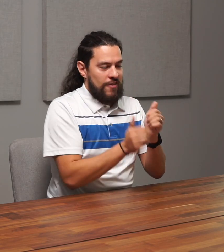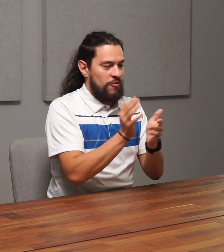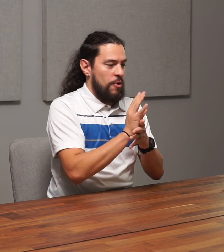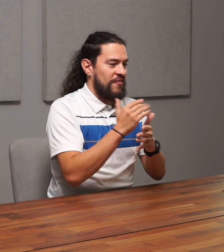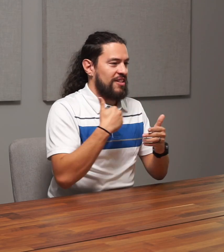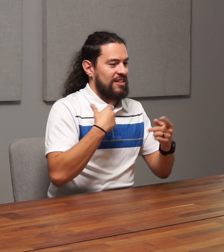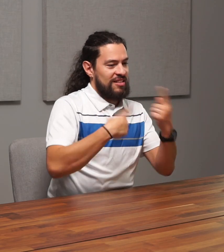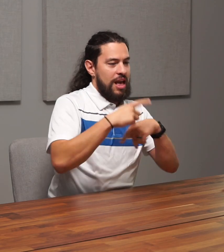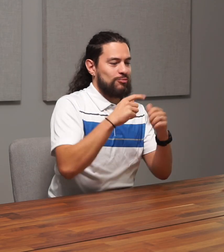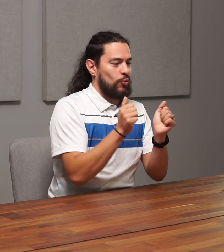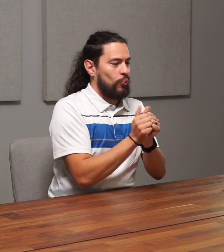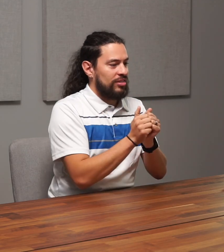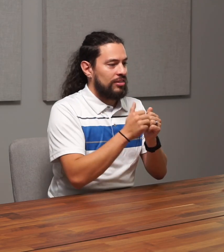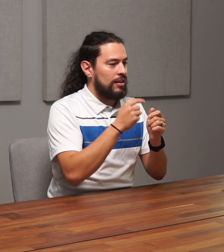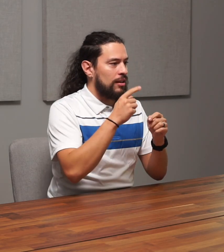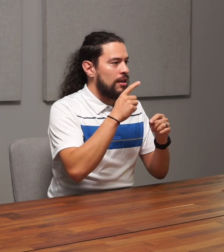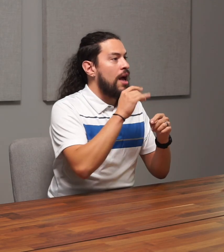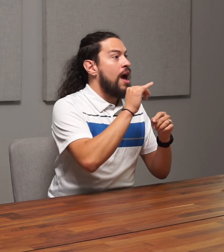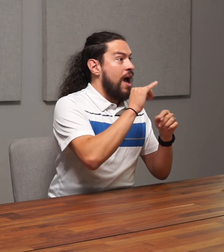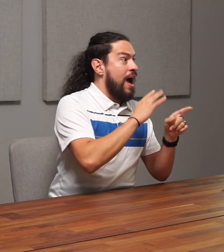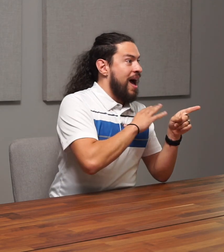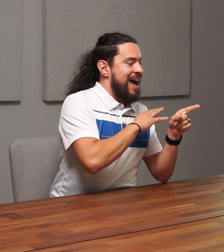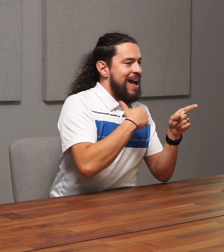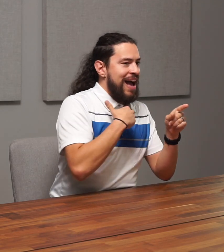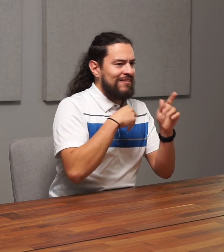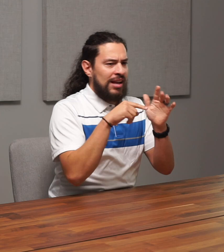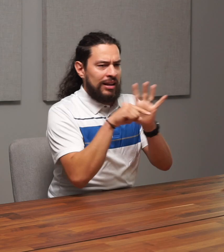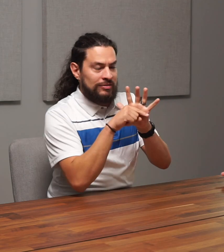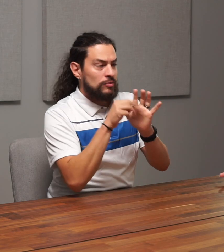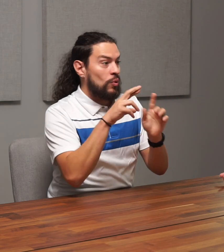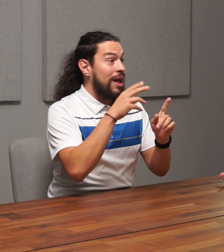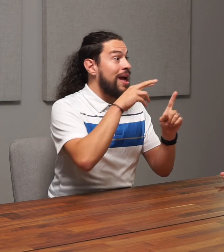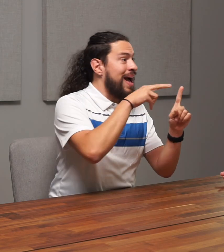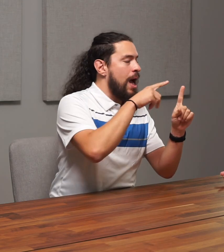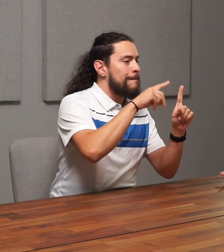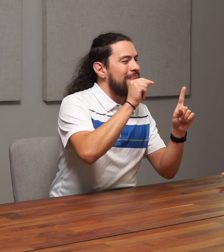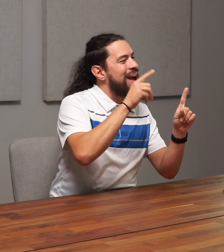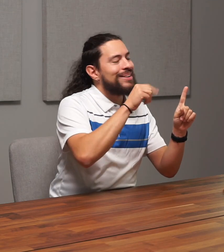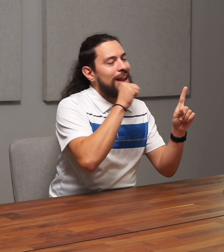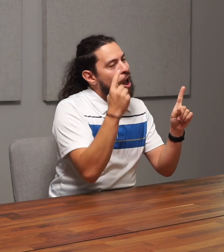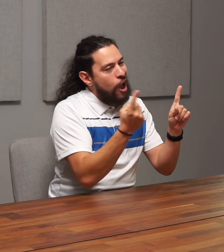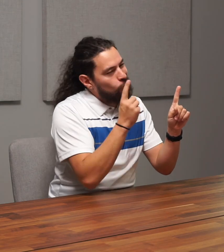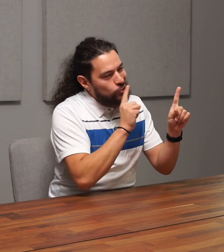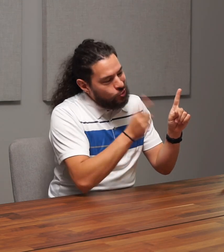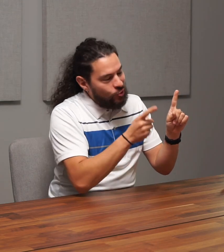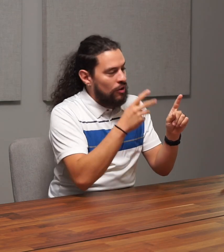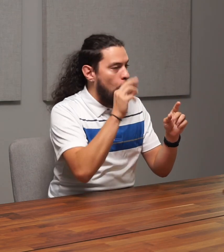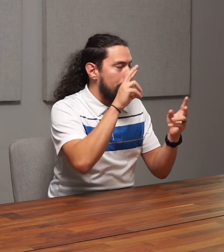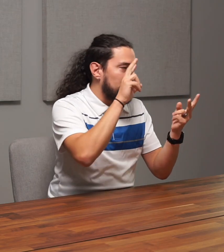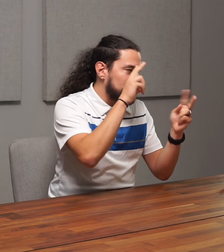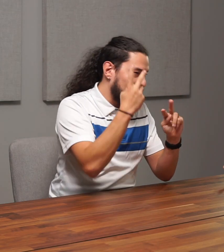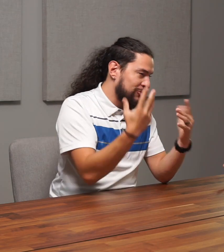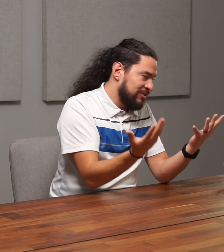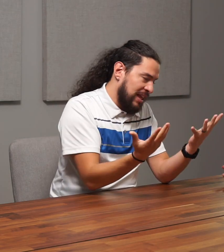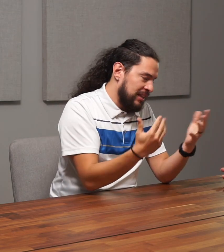as always every movie you know comes with the highs and the lows right there's some good things that came out of it there's some maybe some